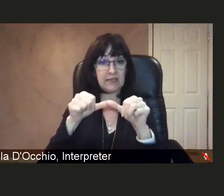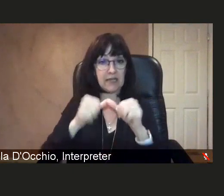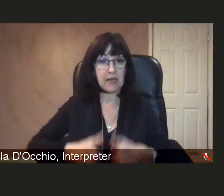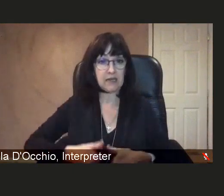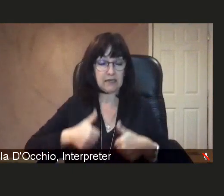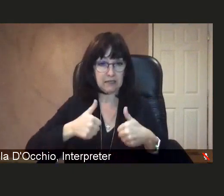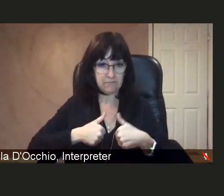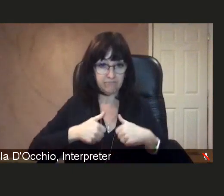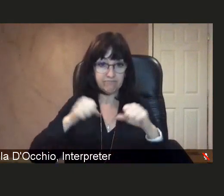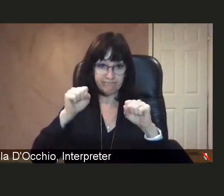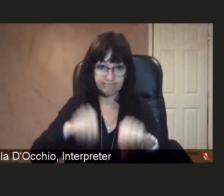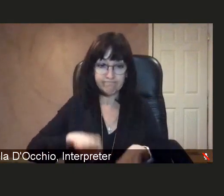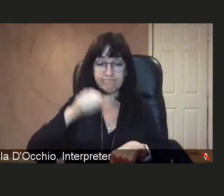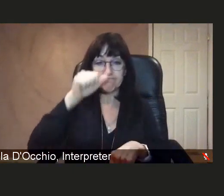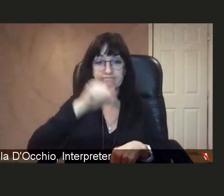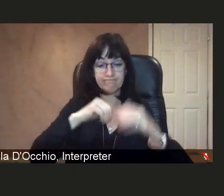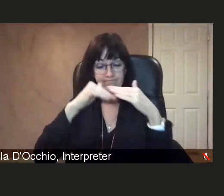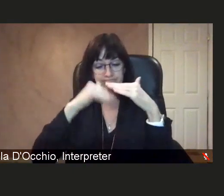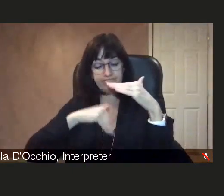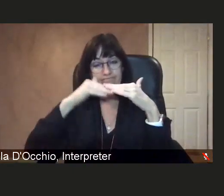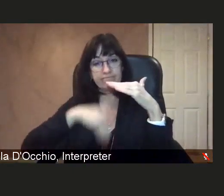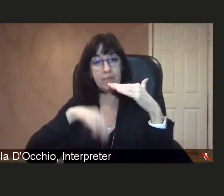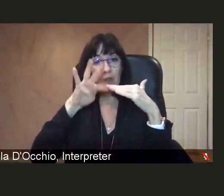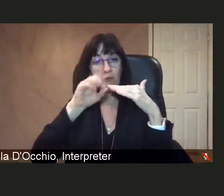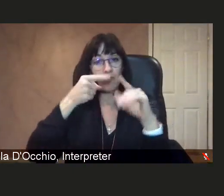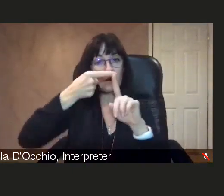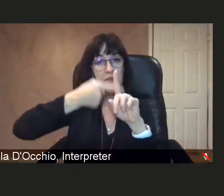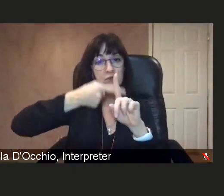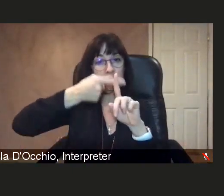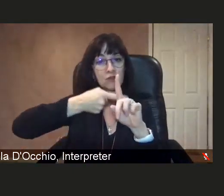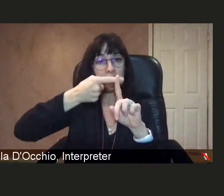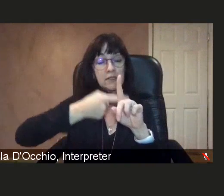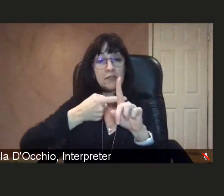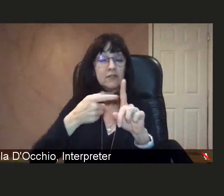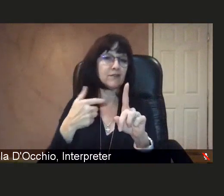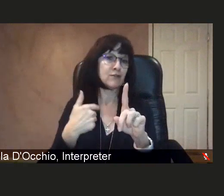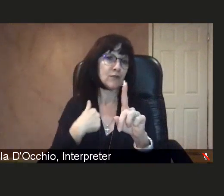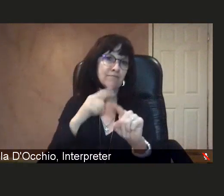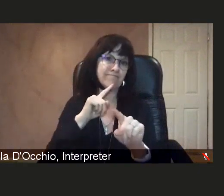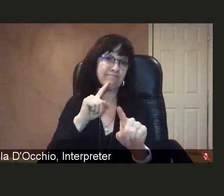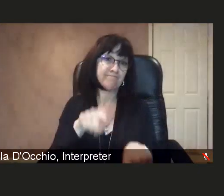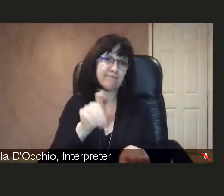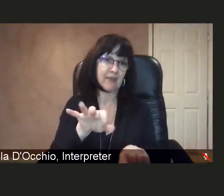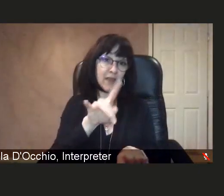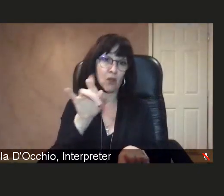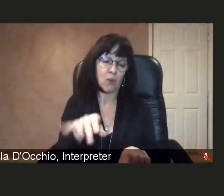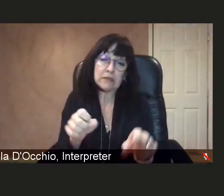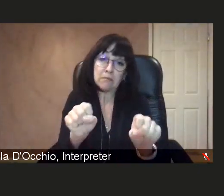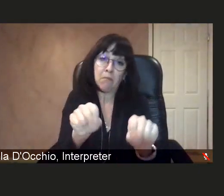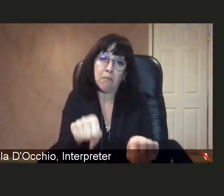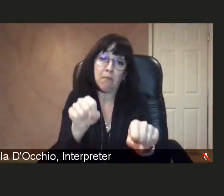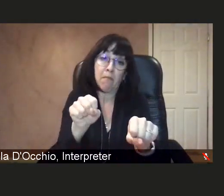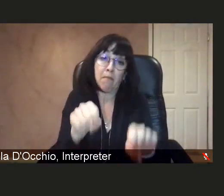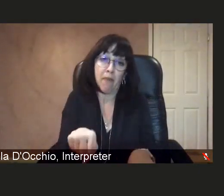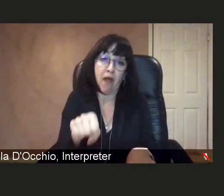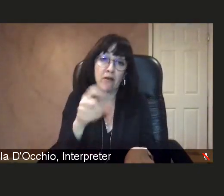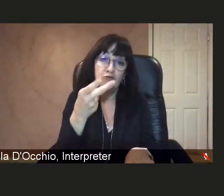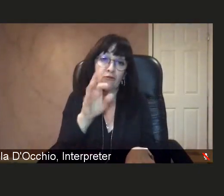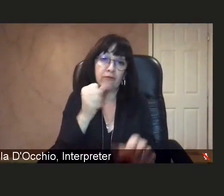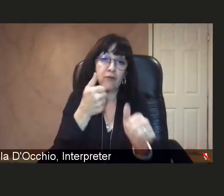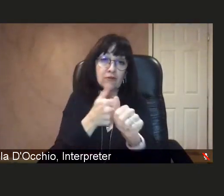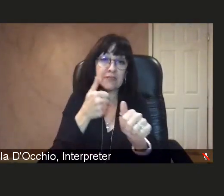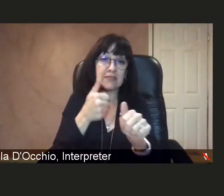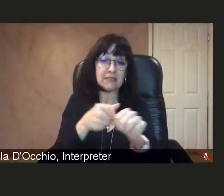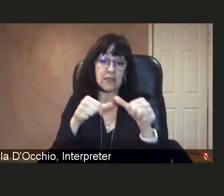temperatures that are lower than 40 degrees Fahrenheit. So I would answer that question that that is a possibility.